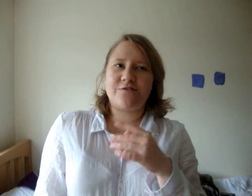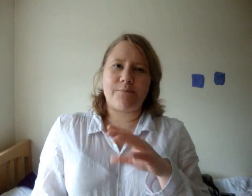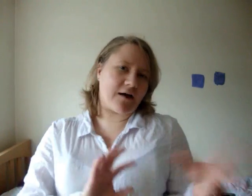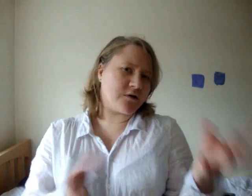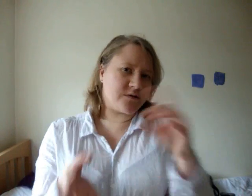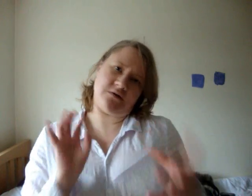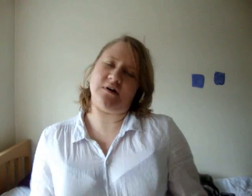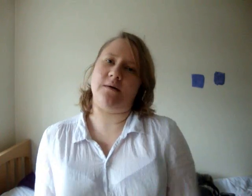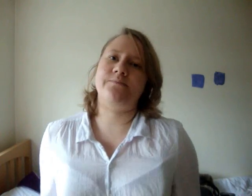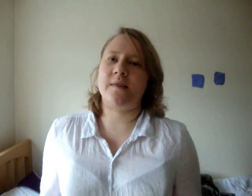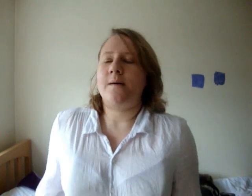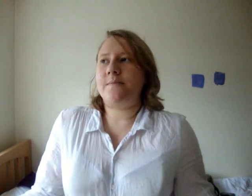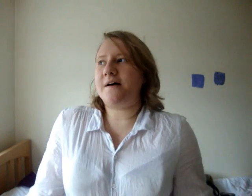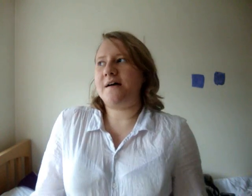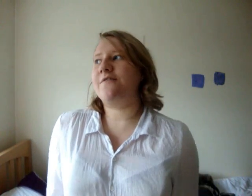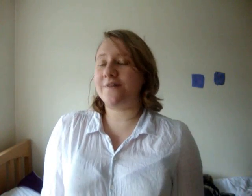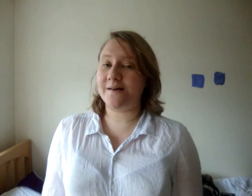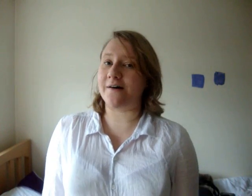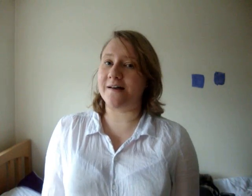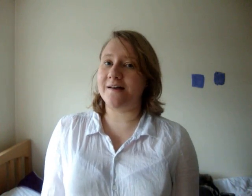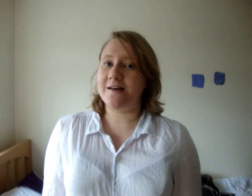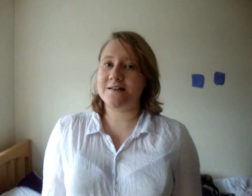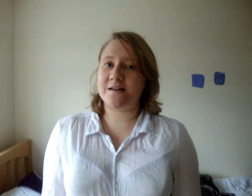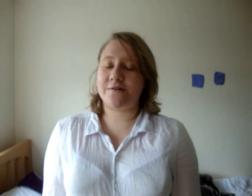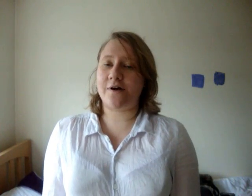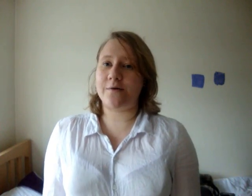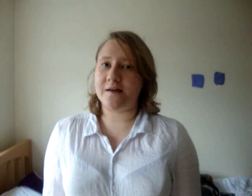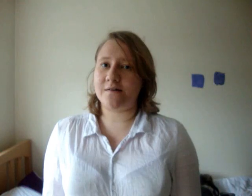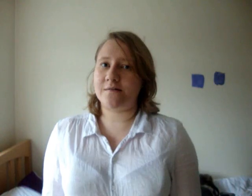of backwards muddled up. But if you think about it, instead of going,